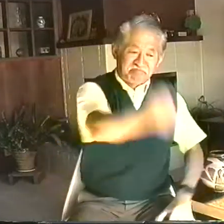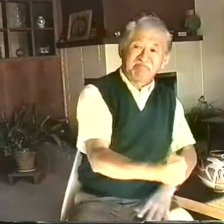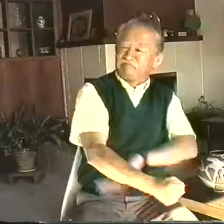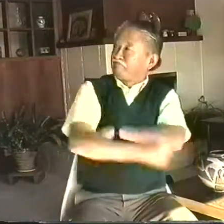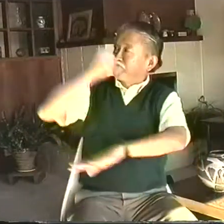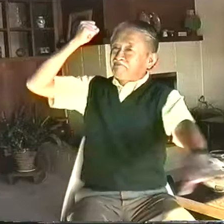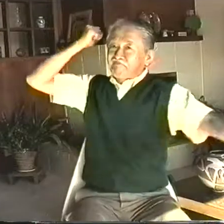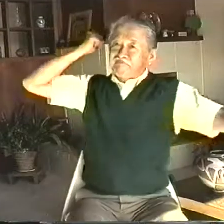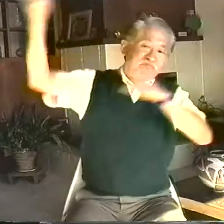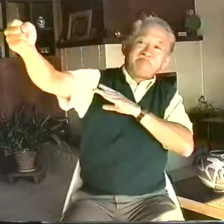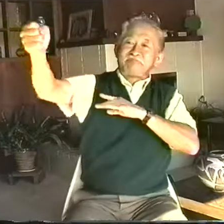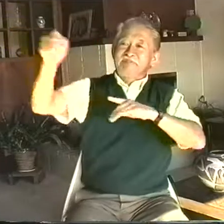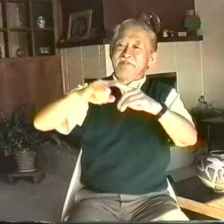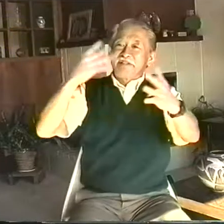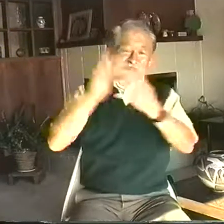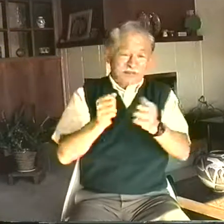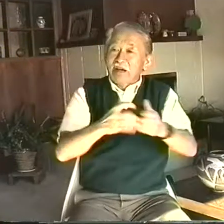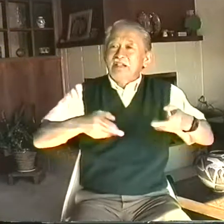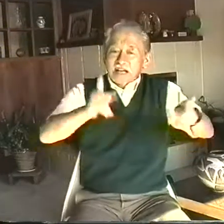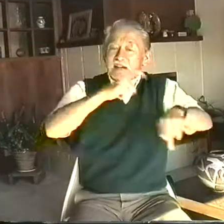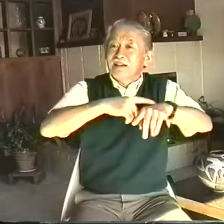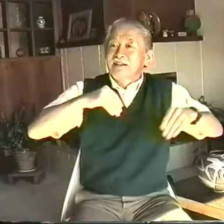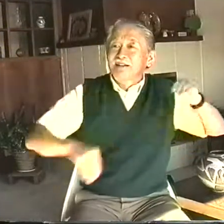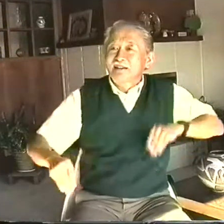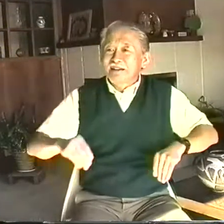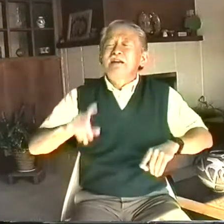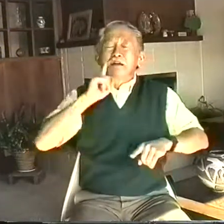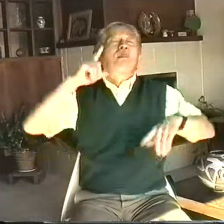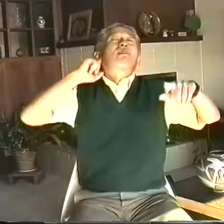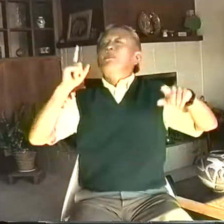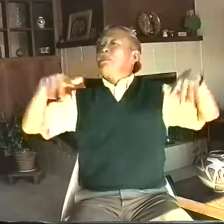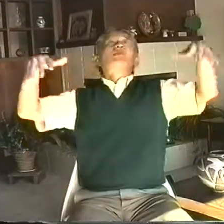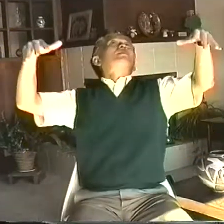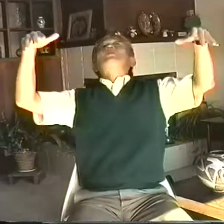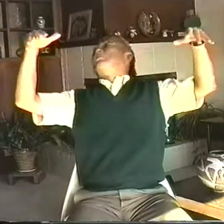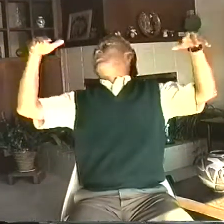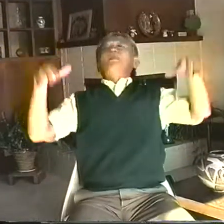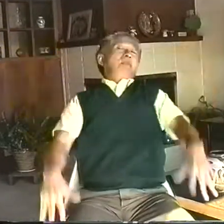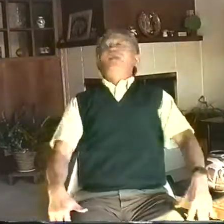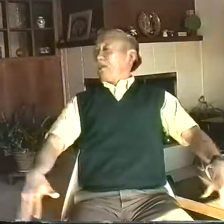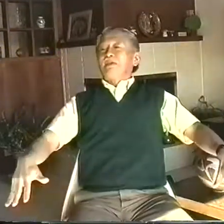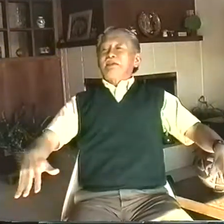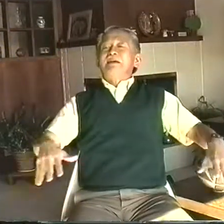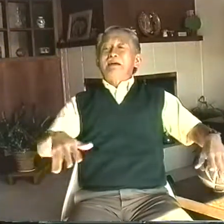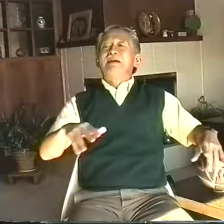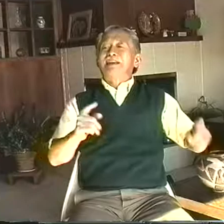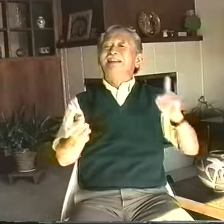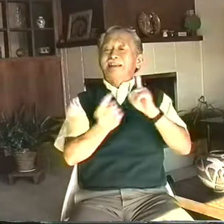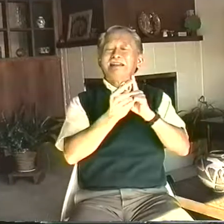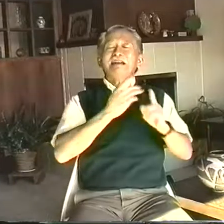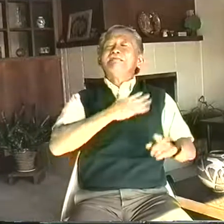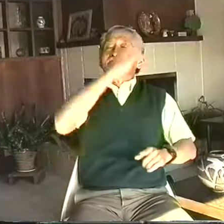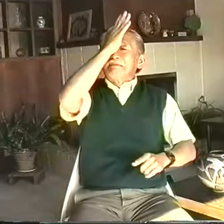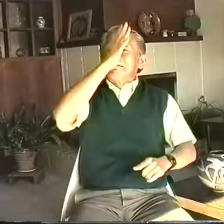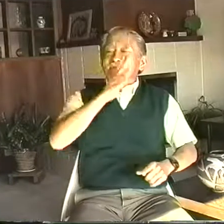custody, not giving him any time to pack any of his belongings. So he was very much taken aback.